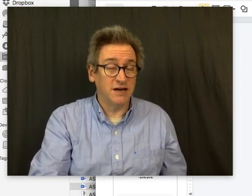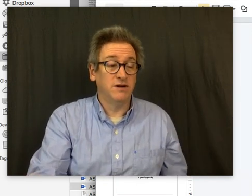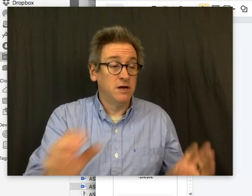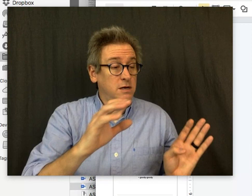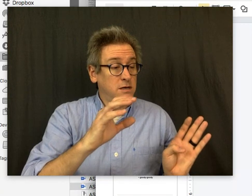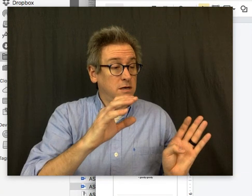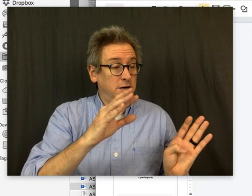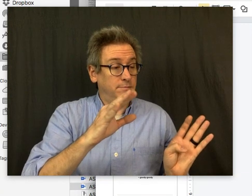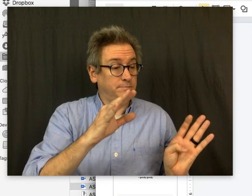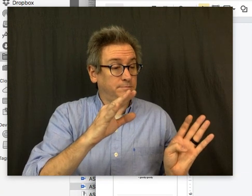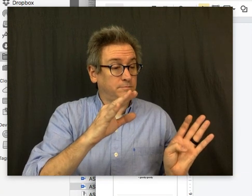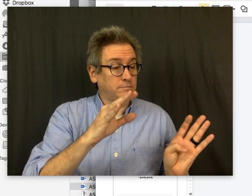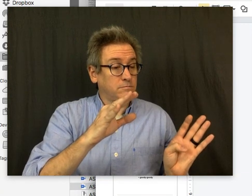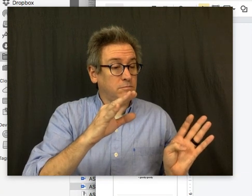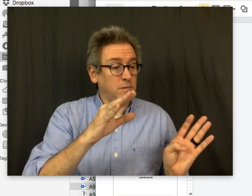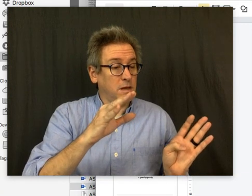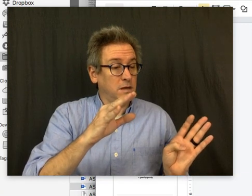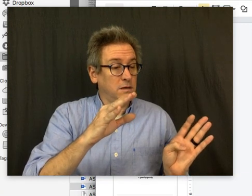lot of